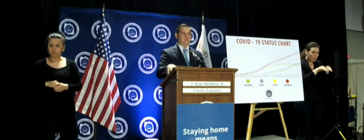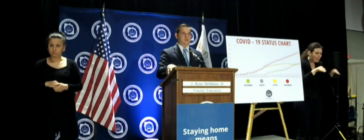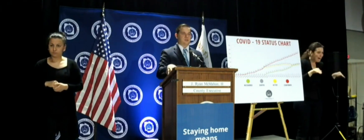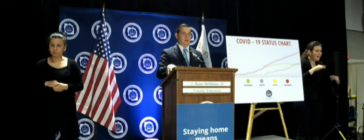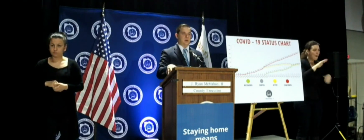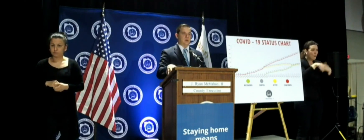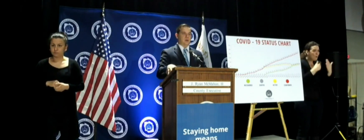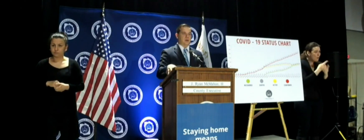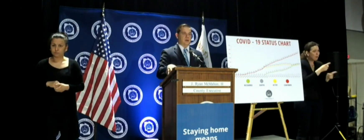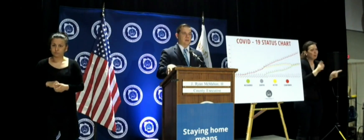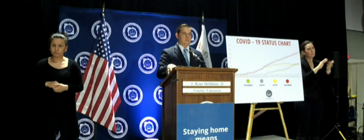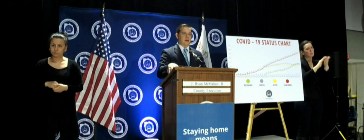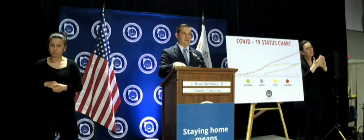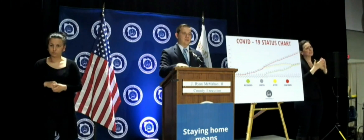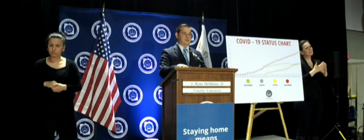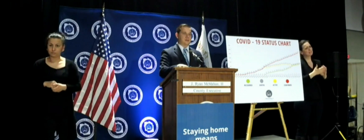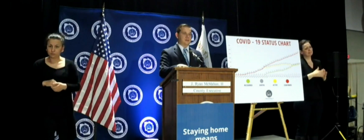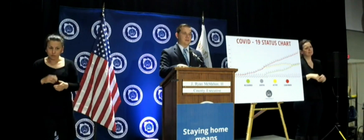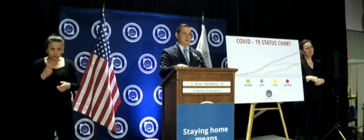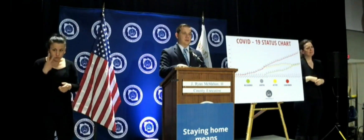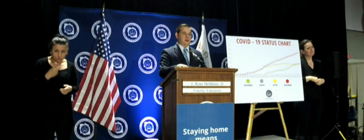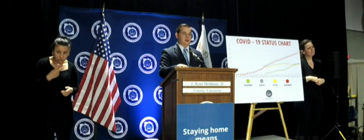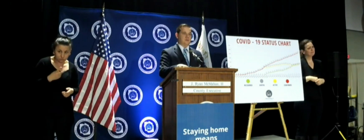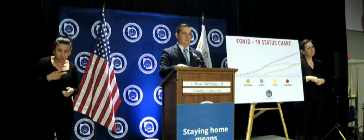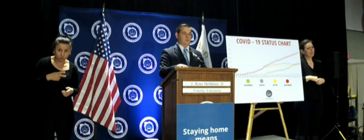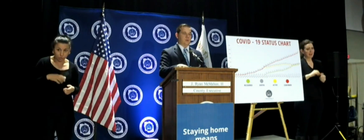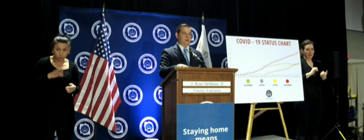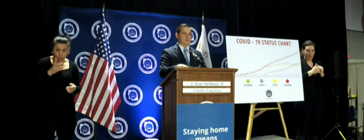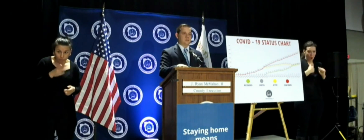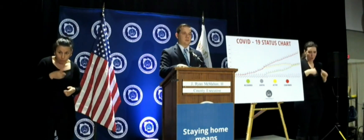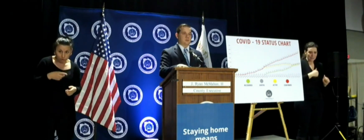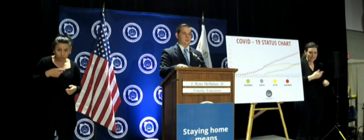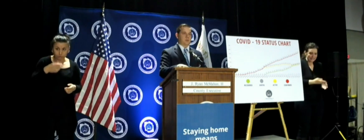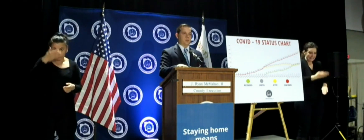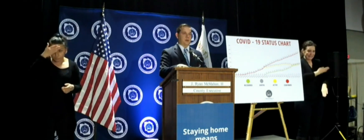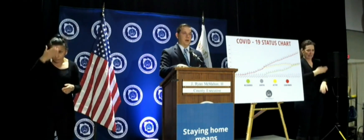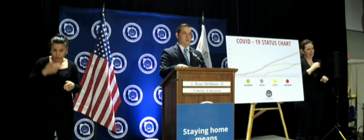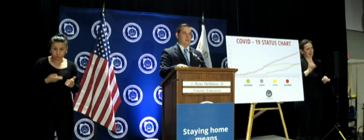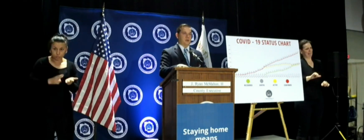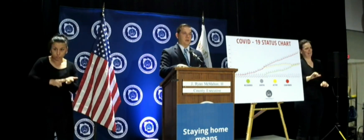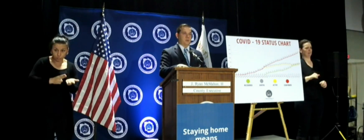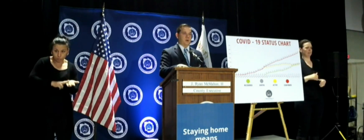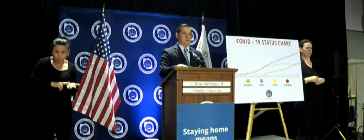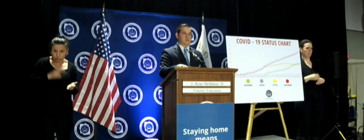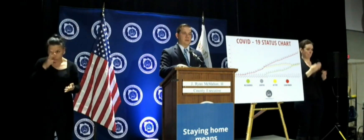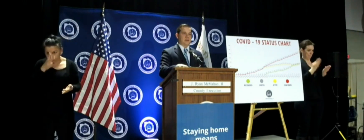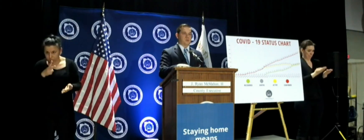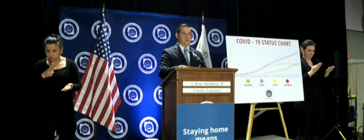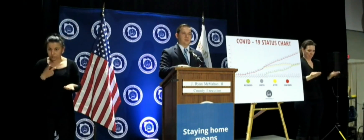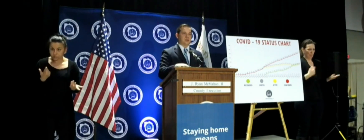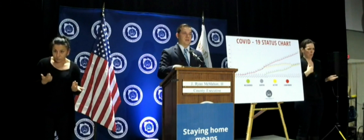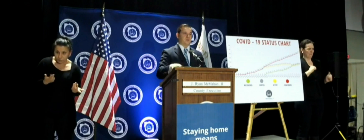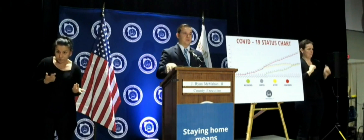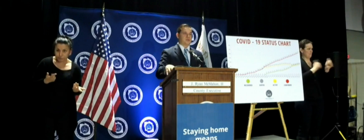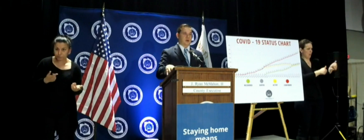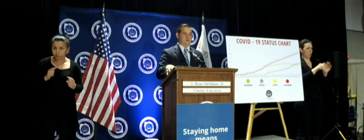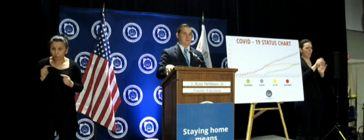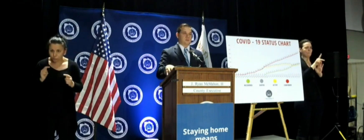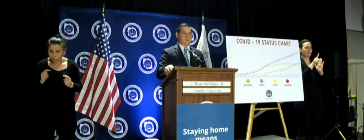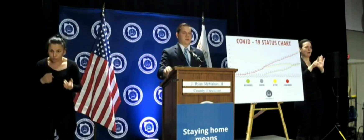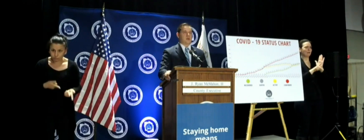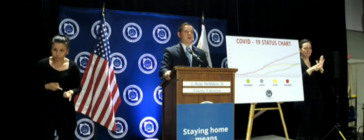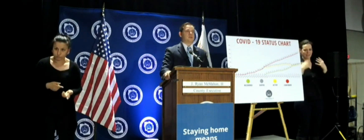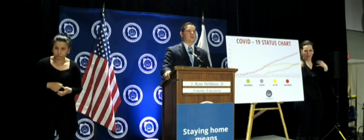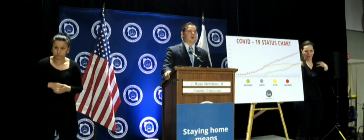make decisions about policies related to the public health, but also that's what's going to drive